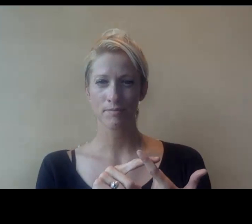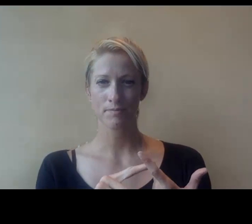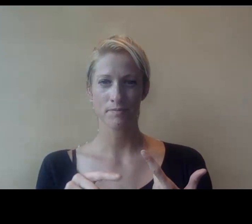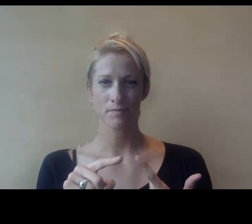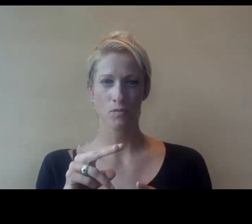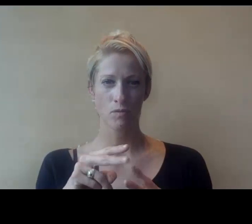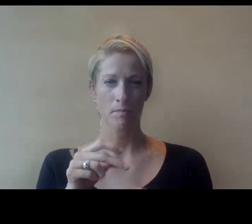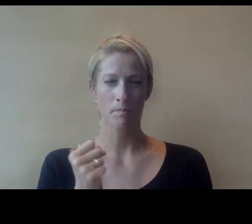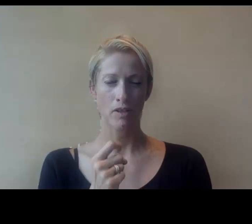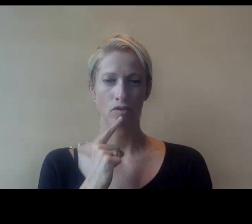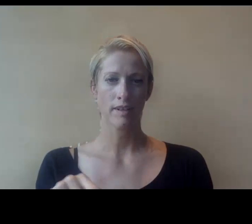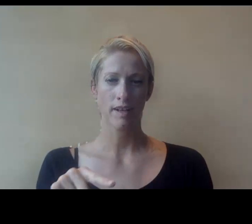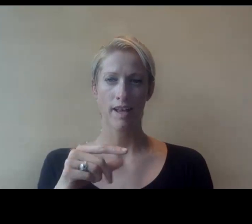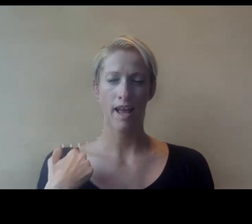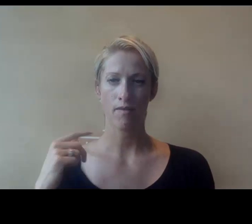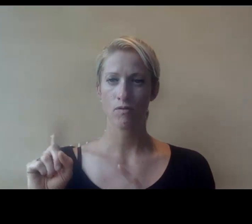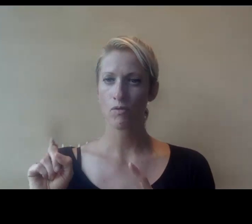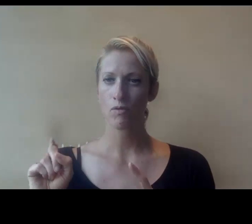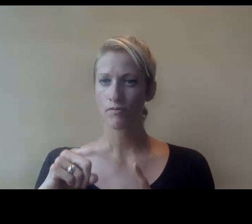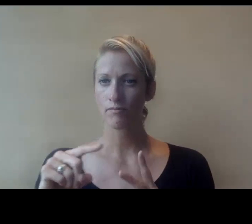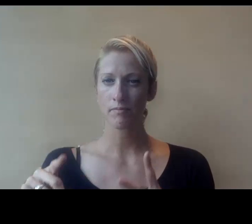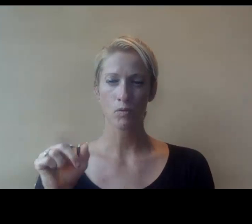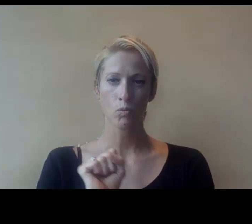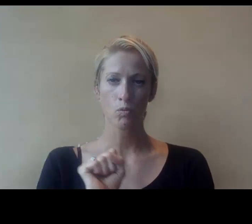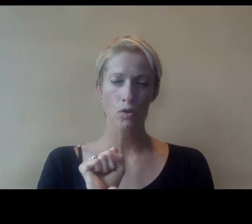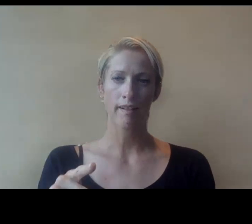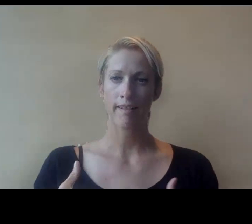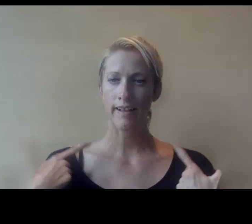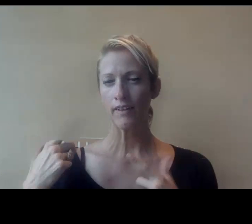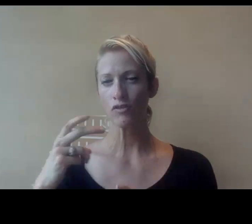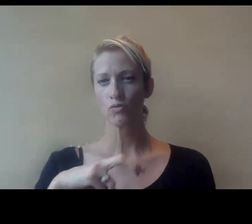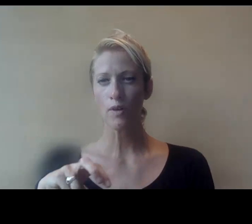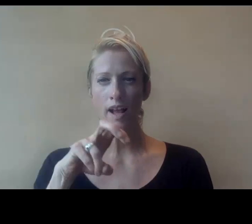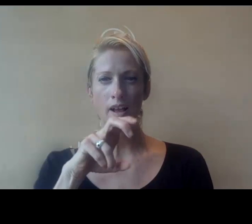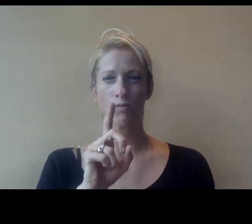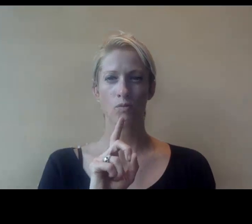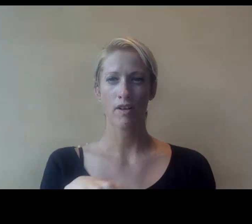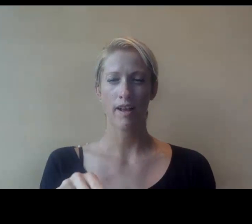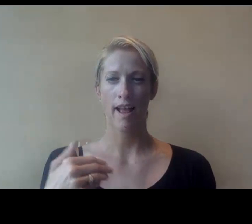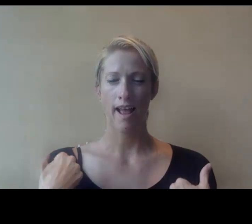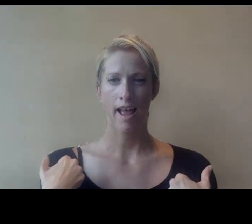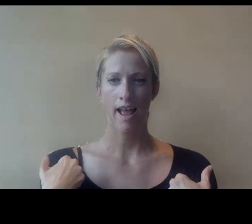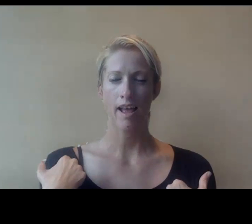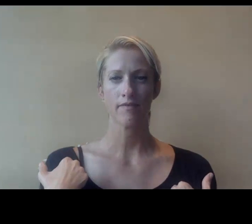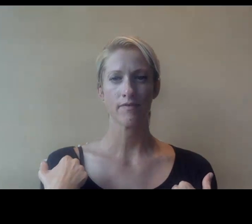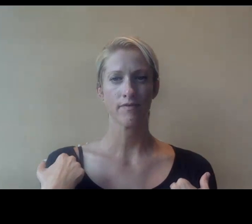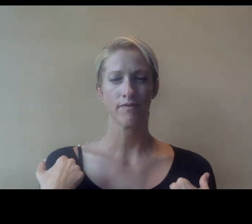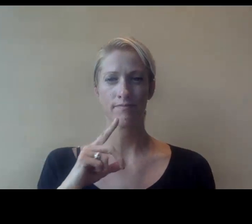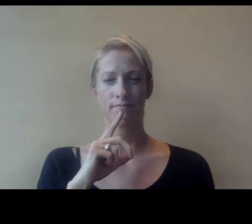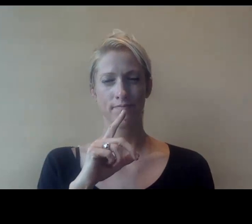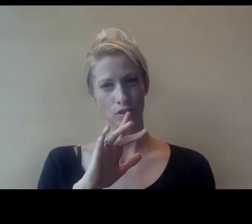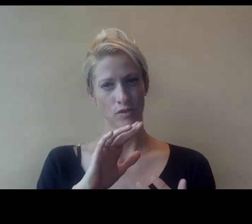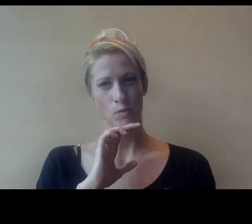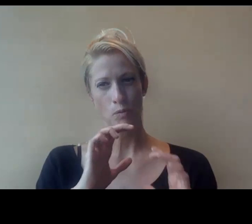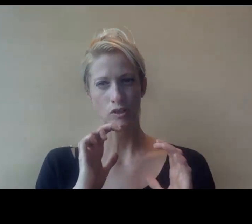want to make sure that wherever people work, they live, they travel, they do have telecommunications. What